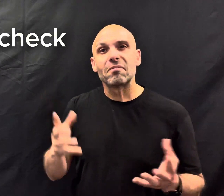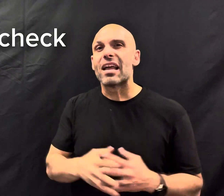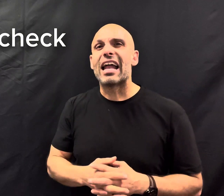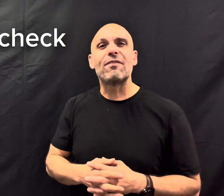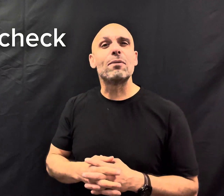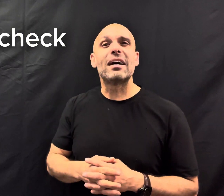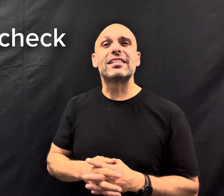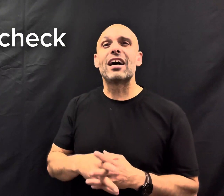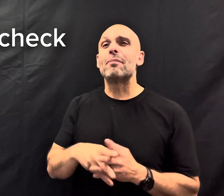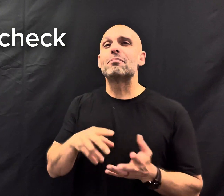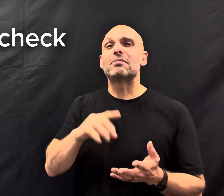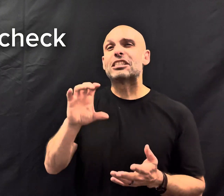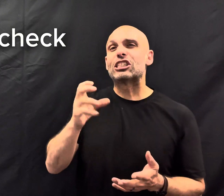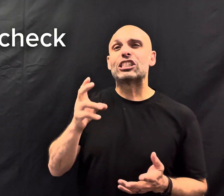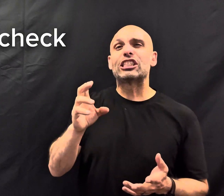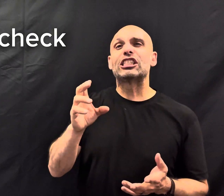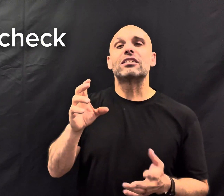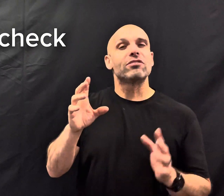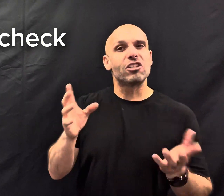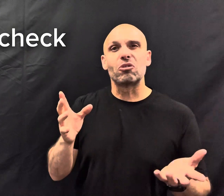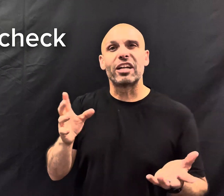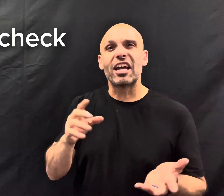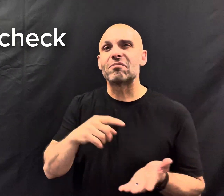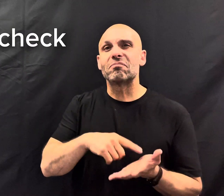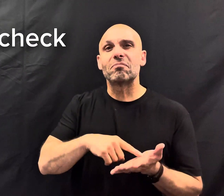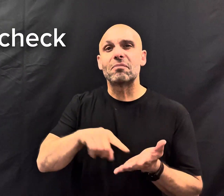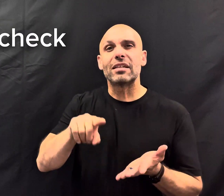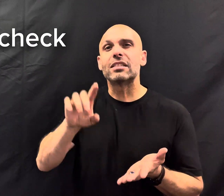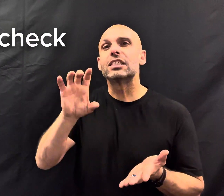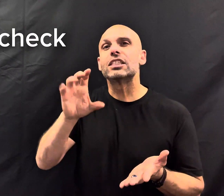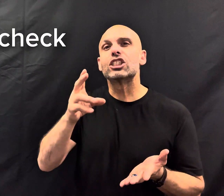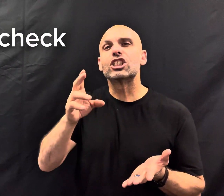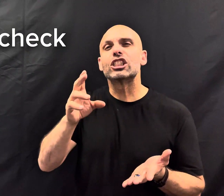And if you mess up, just do it again.